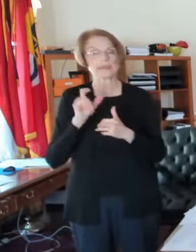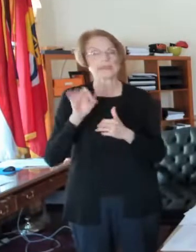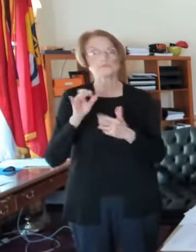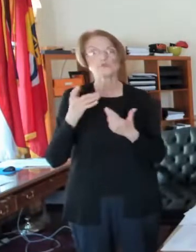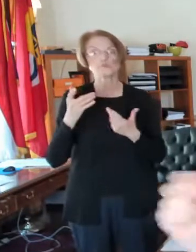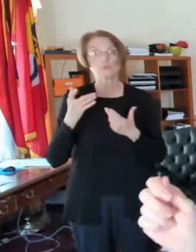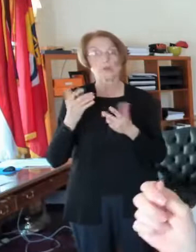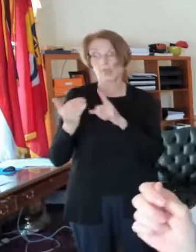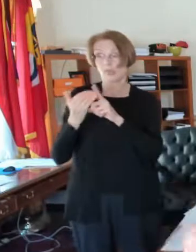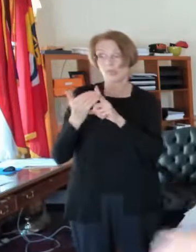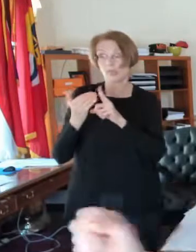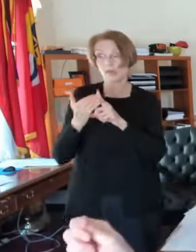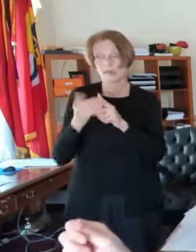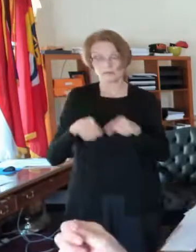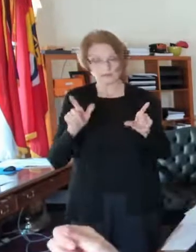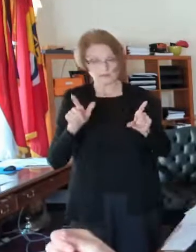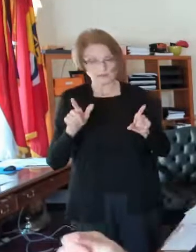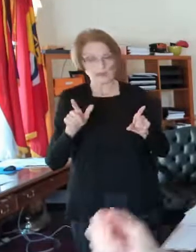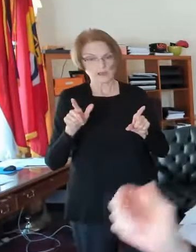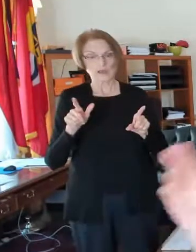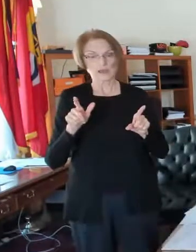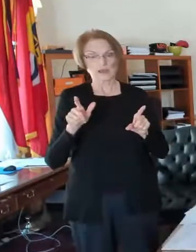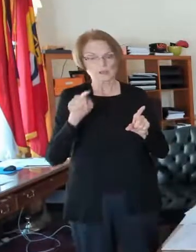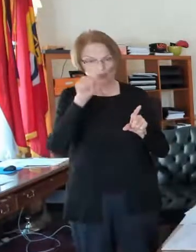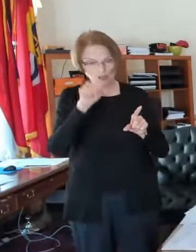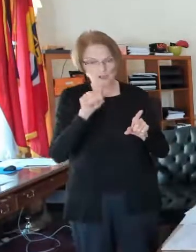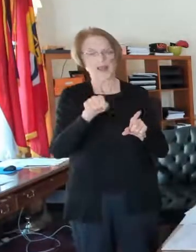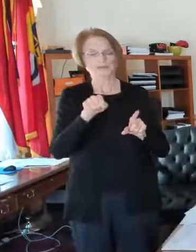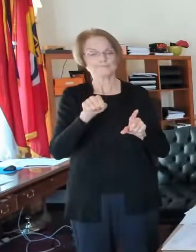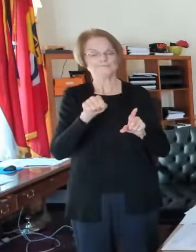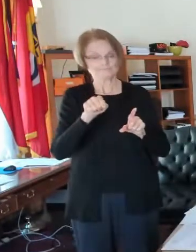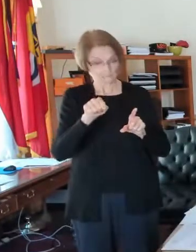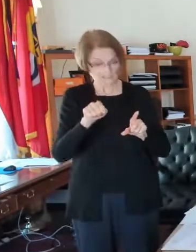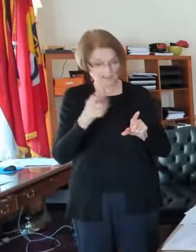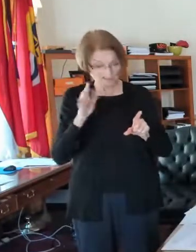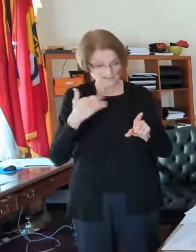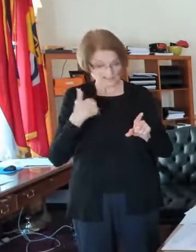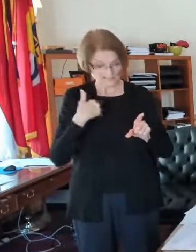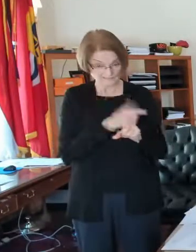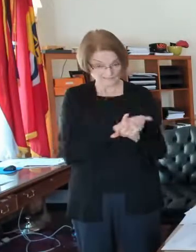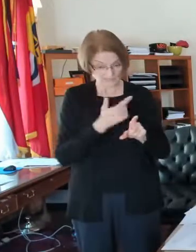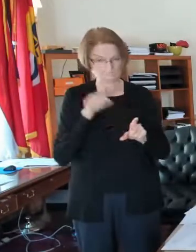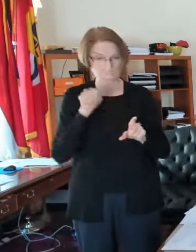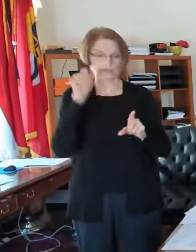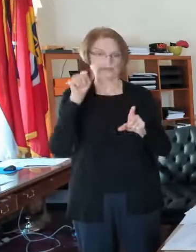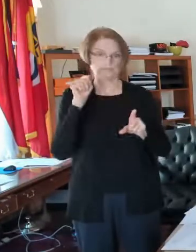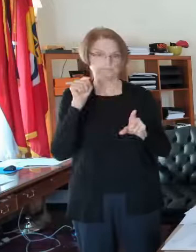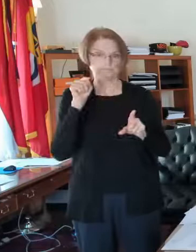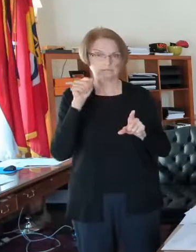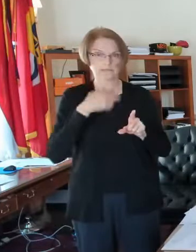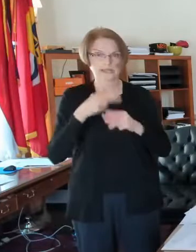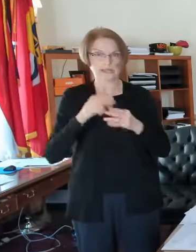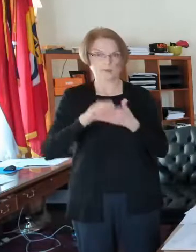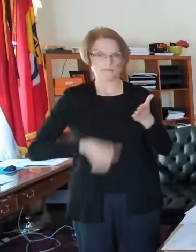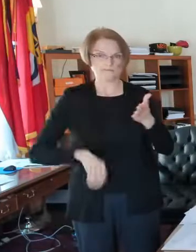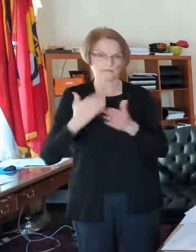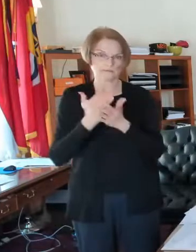where you can say, hey, I already got it, take me off your list. If you are notified, just do that. Otherwise, don't worry about it. We